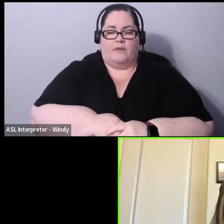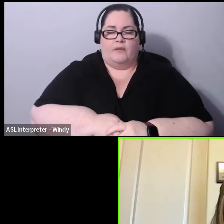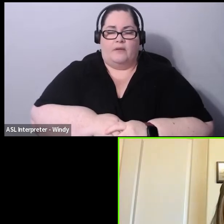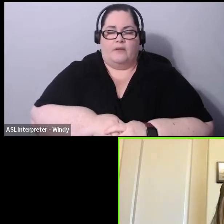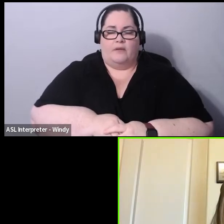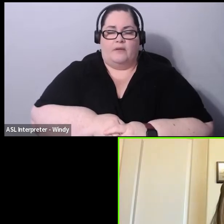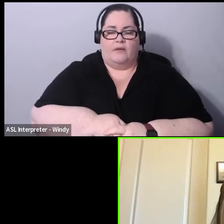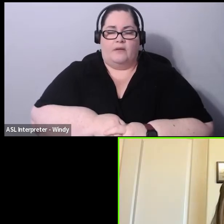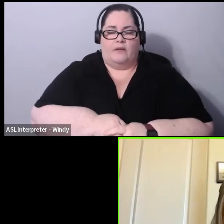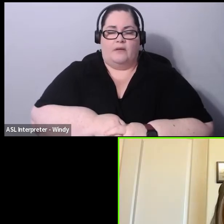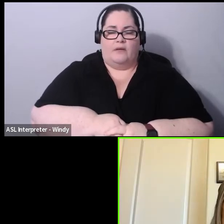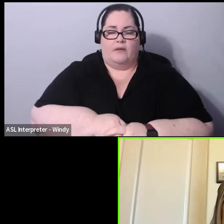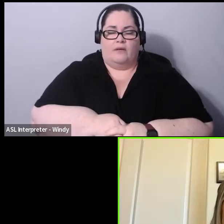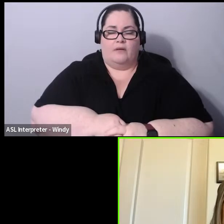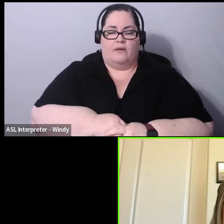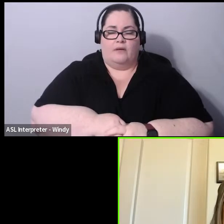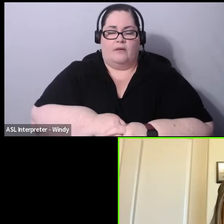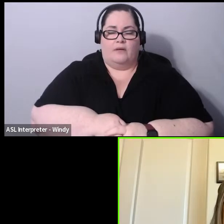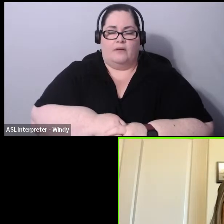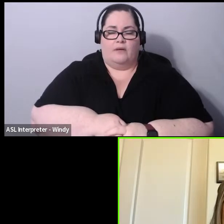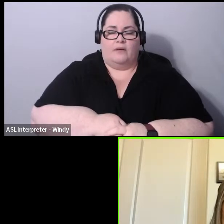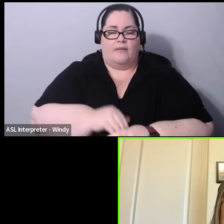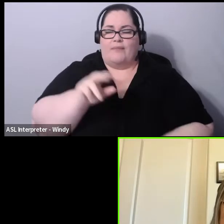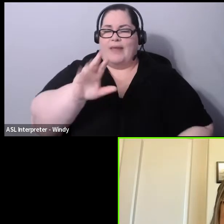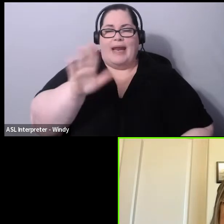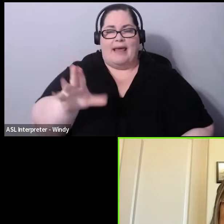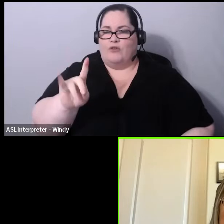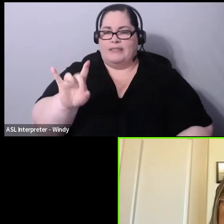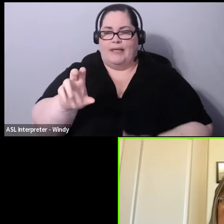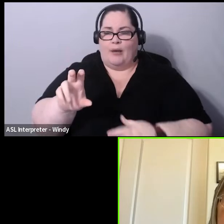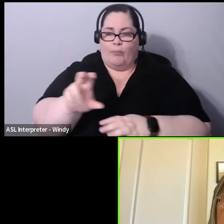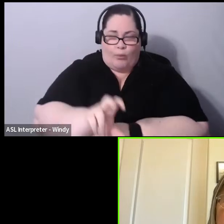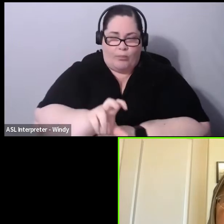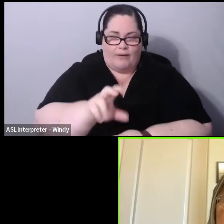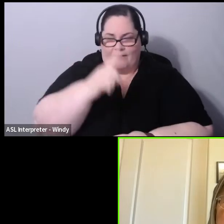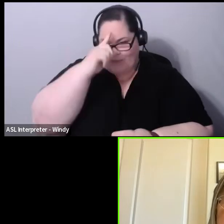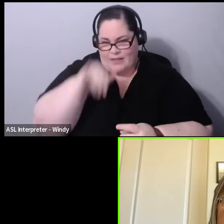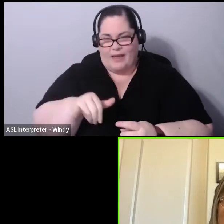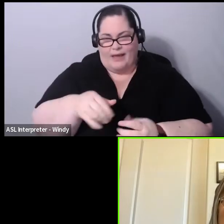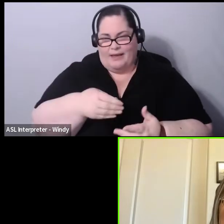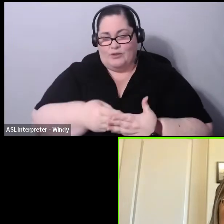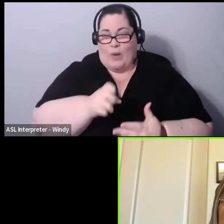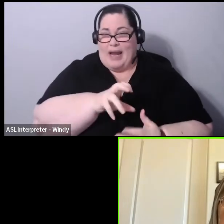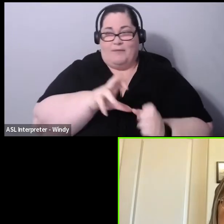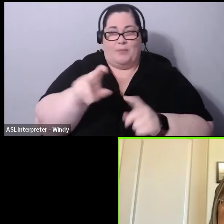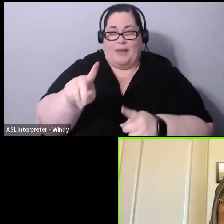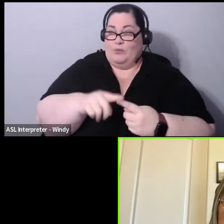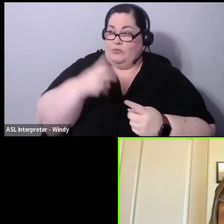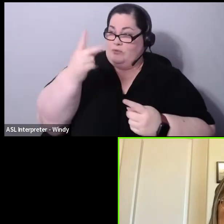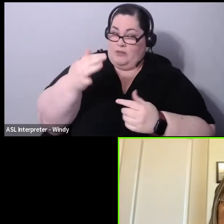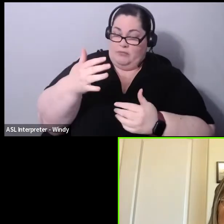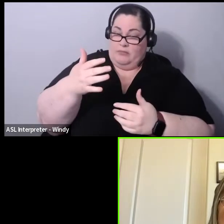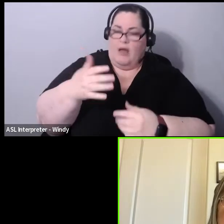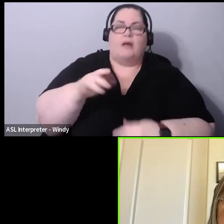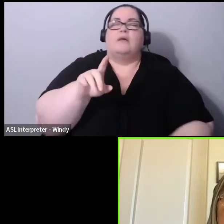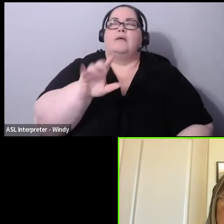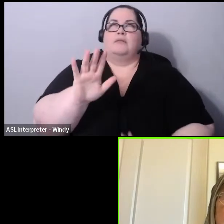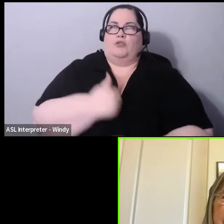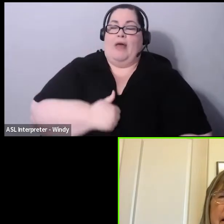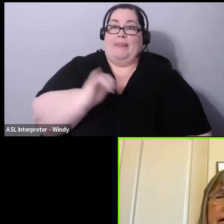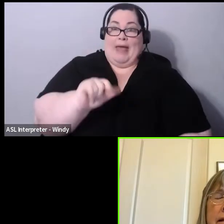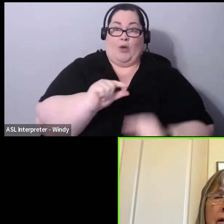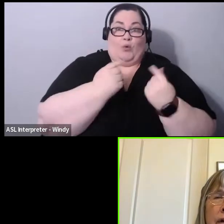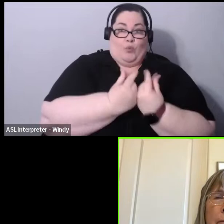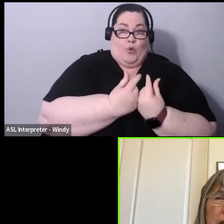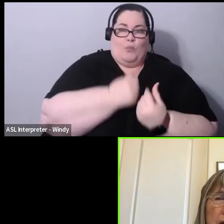It then was not appropriate actually for me, so I never went back to see if they were continuing with the CART services or not. So